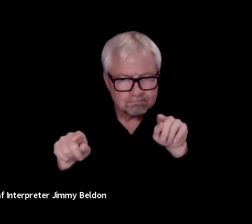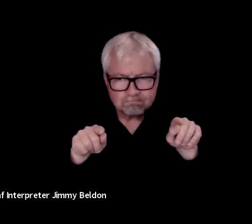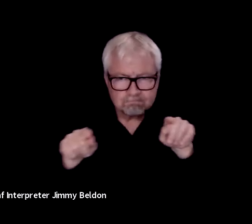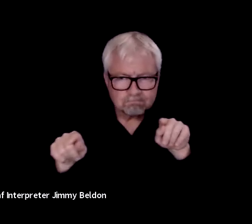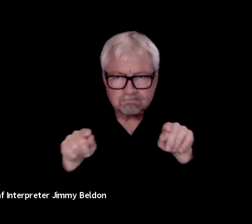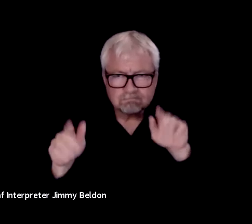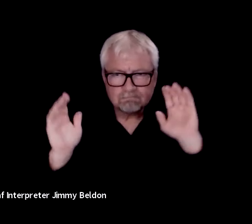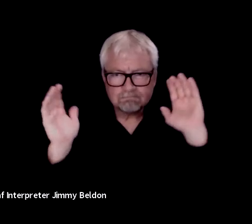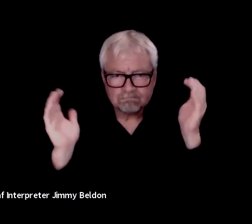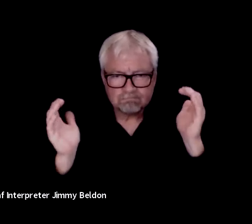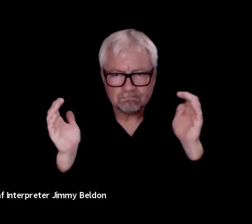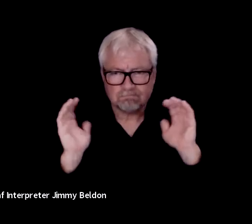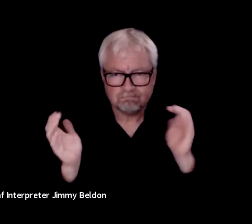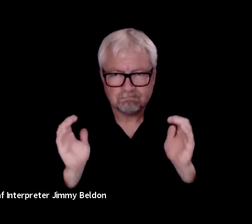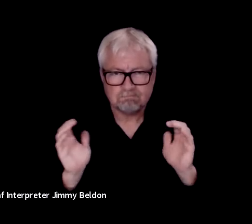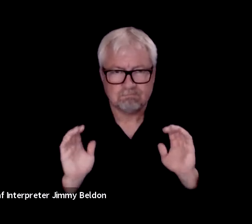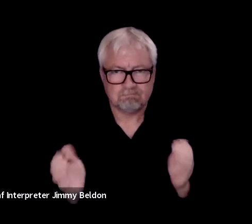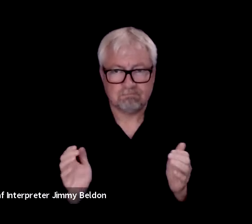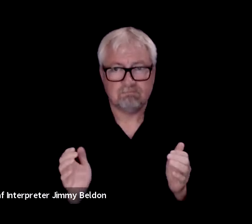to be infected,